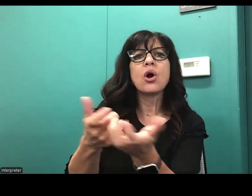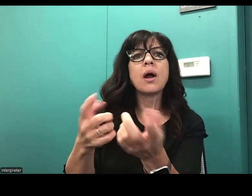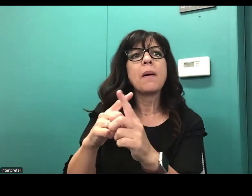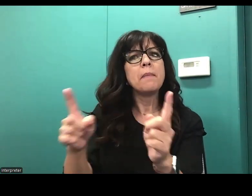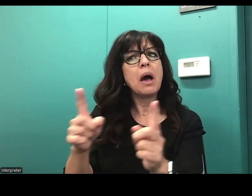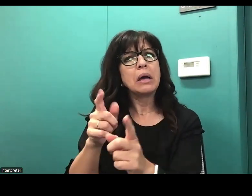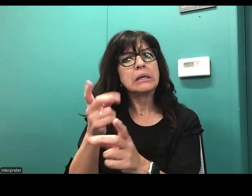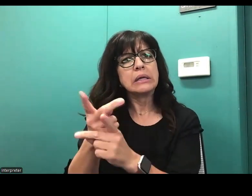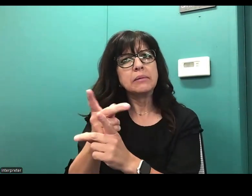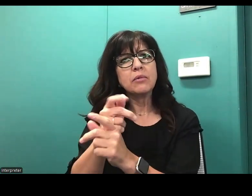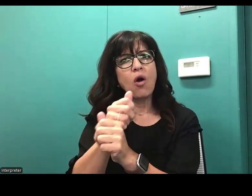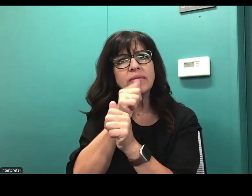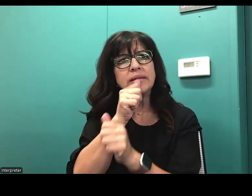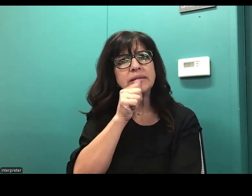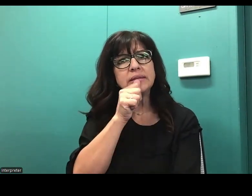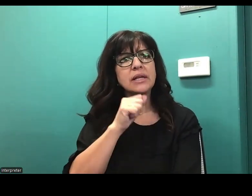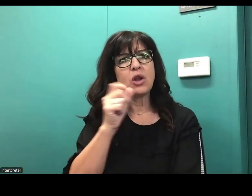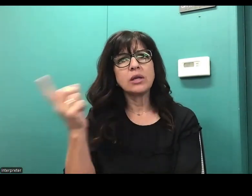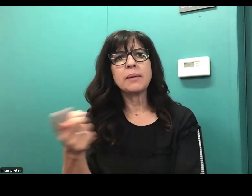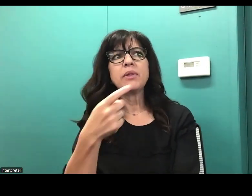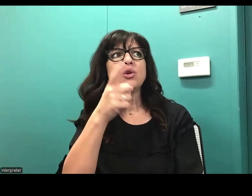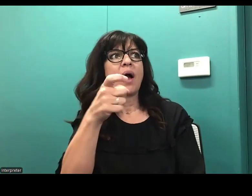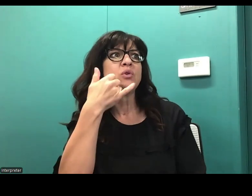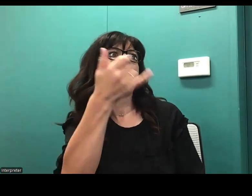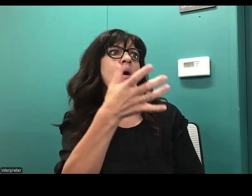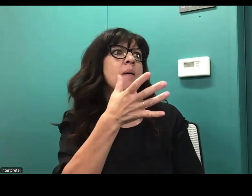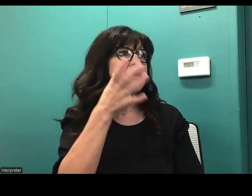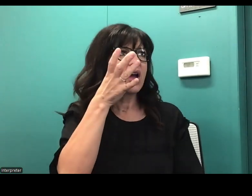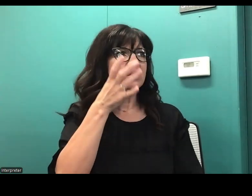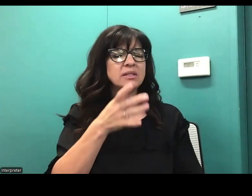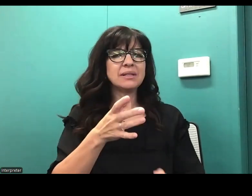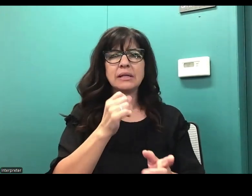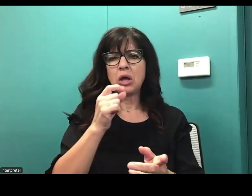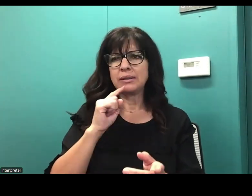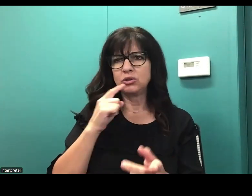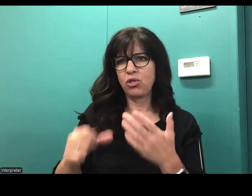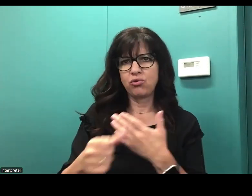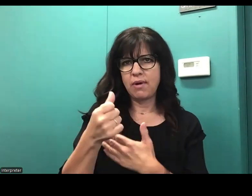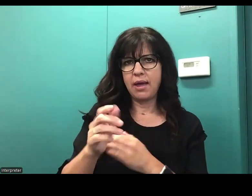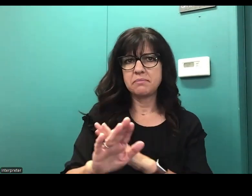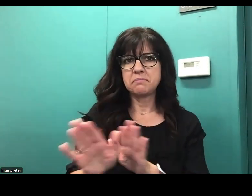that in confidence to yourself. It's not something that you have to call parents. That's not a serious threat, like I said.